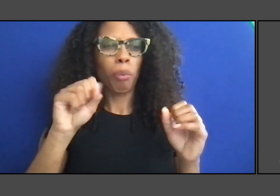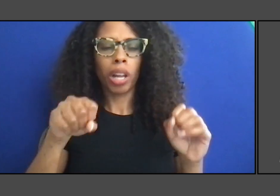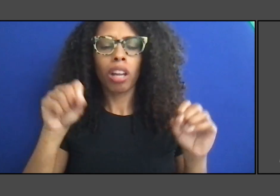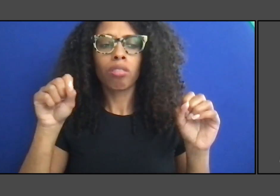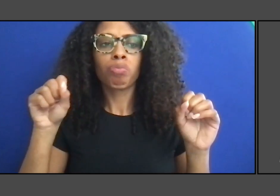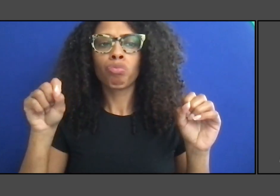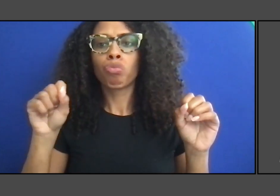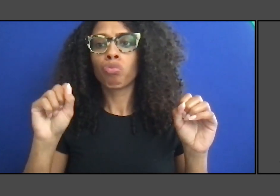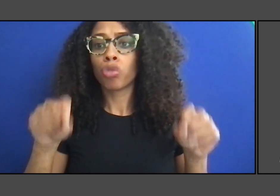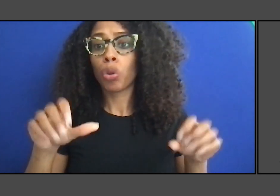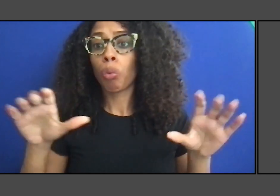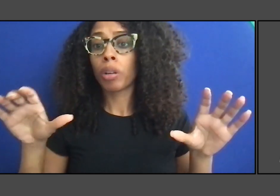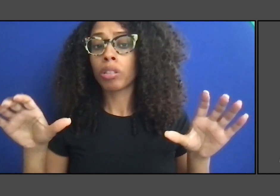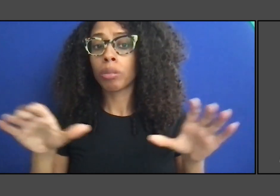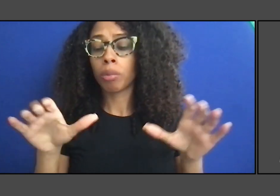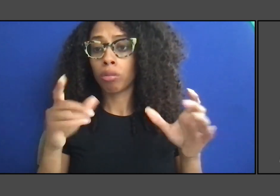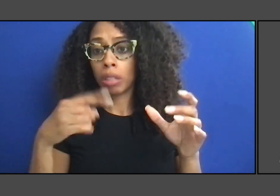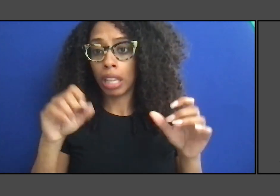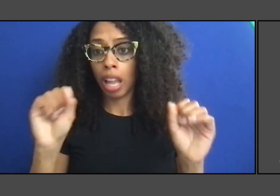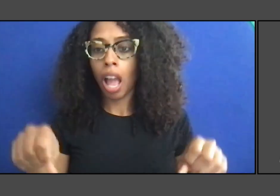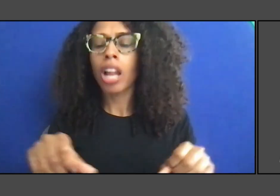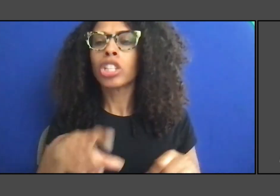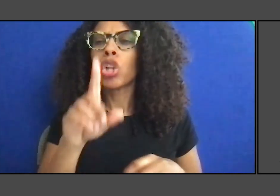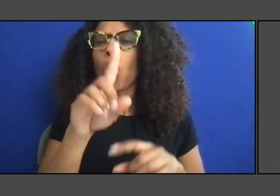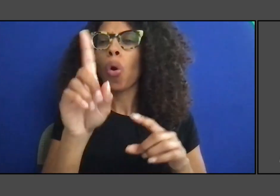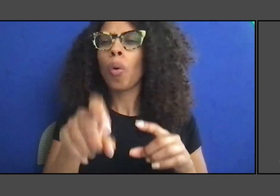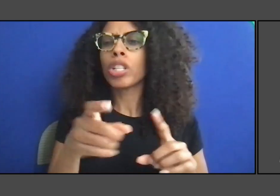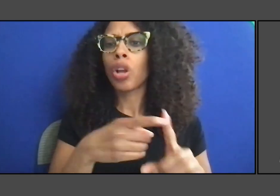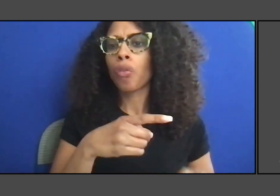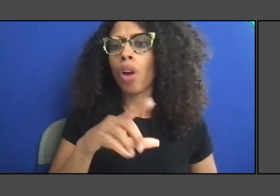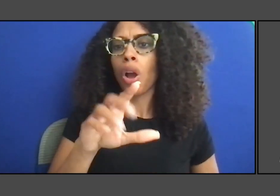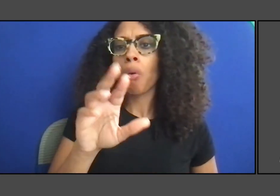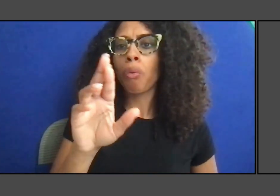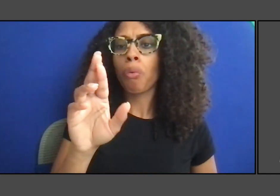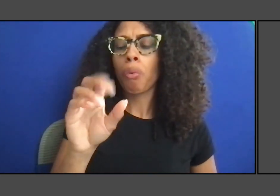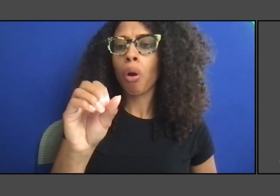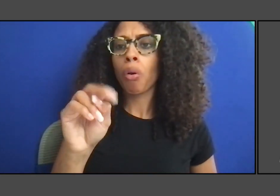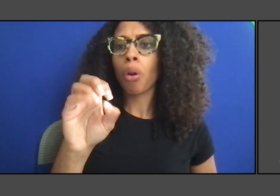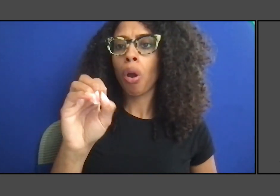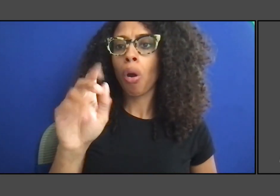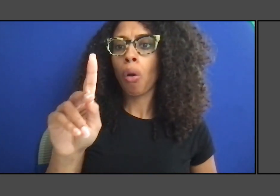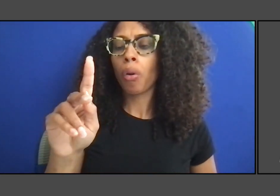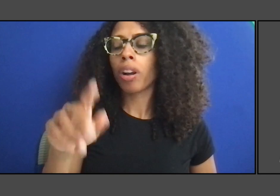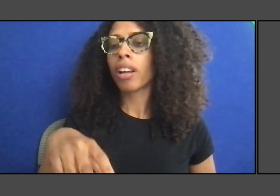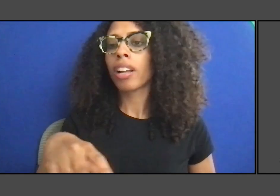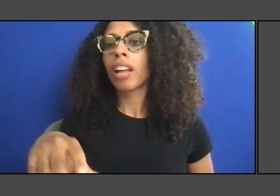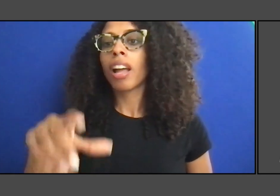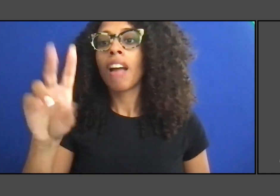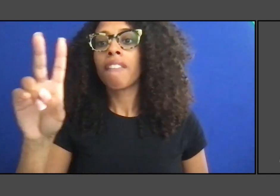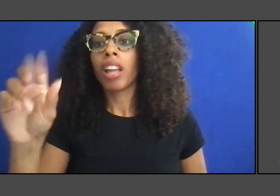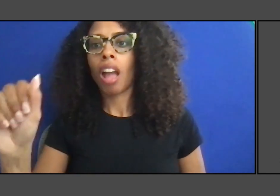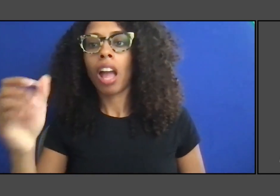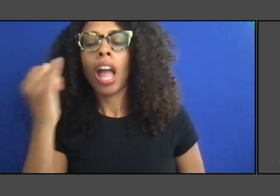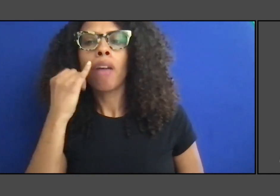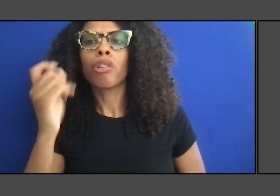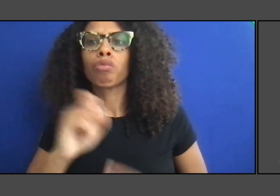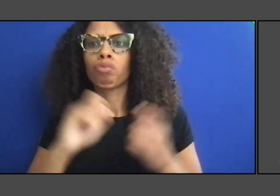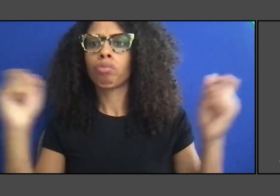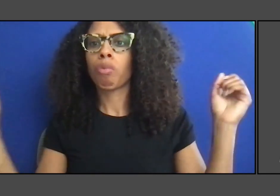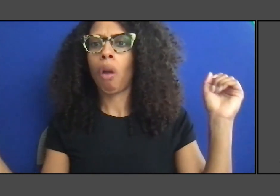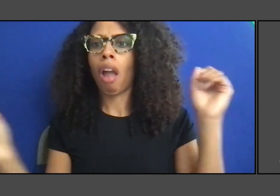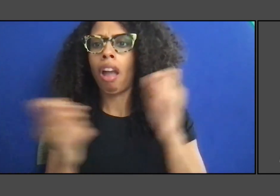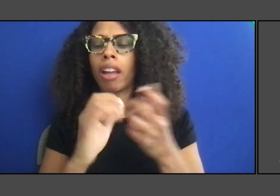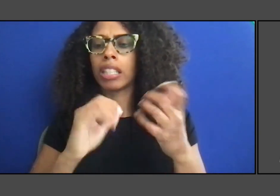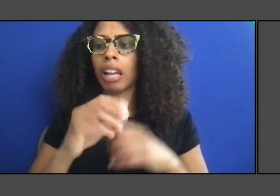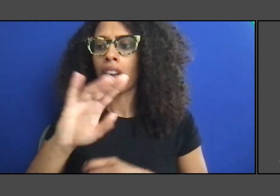Question from Roanoke, Virginia. If you could completely redesign how jazz is presented to the world, festivals, recordings,